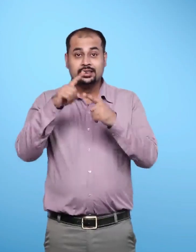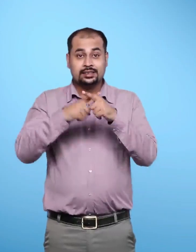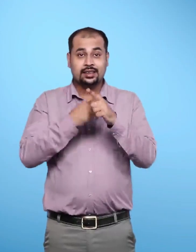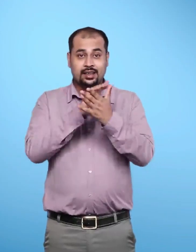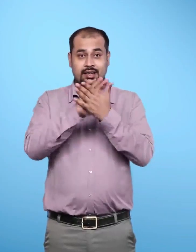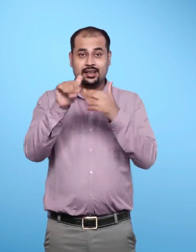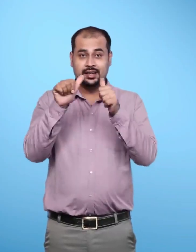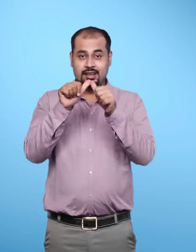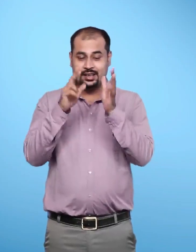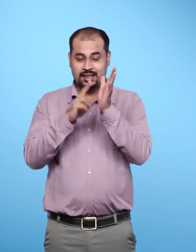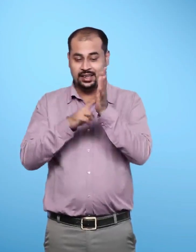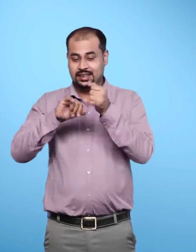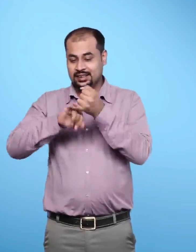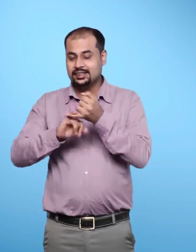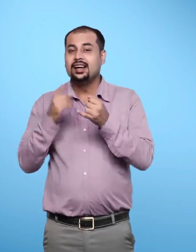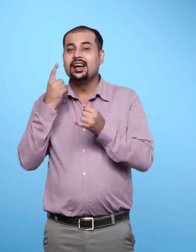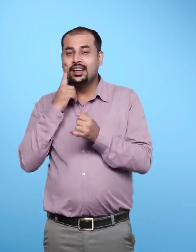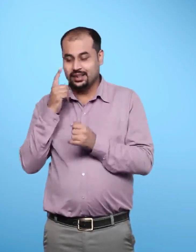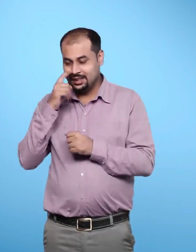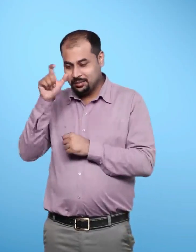Jhansi and her sister want to buy a log boat.